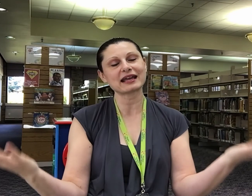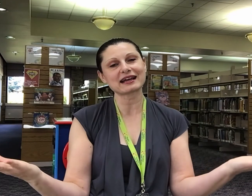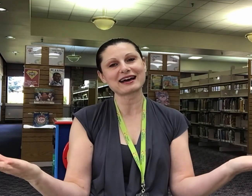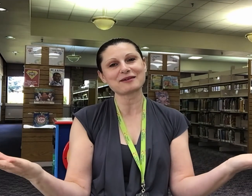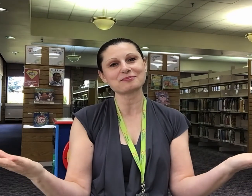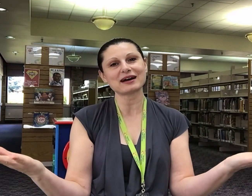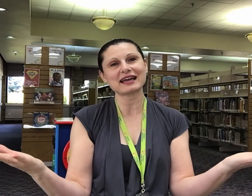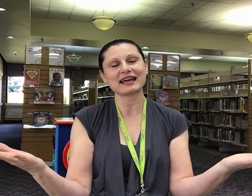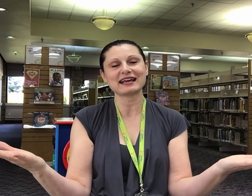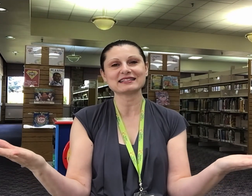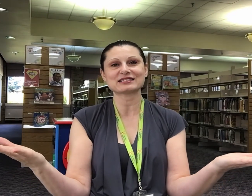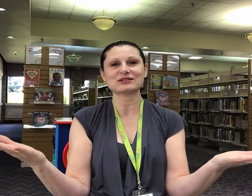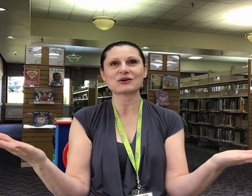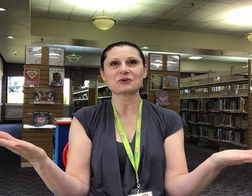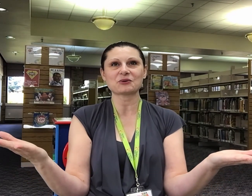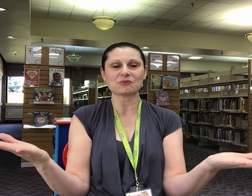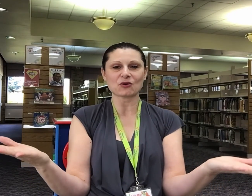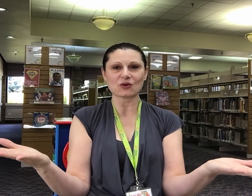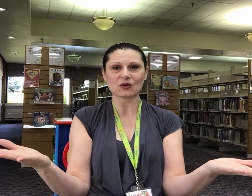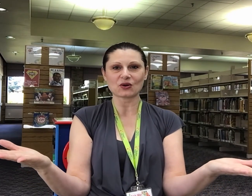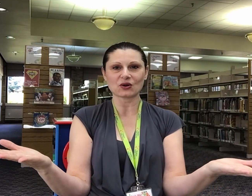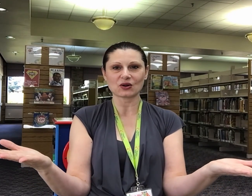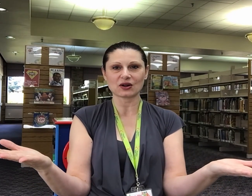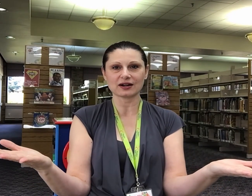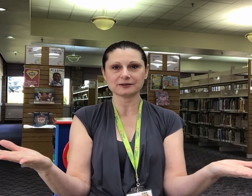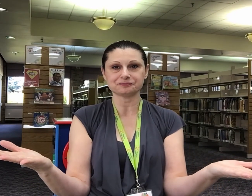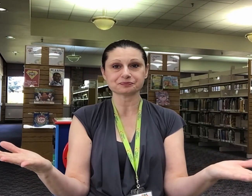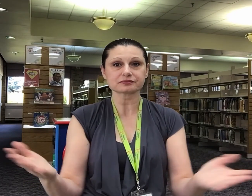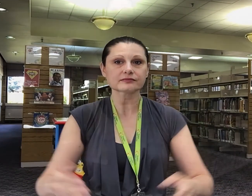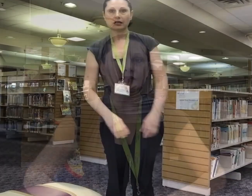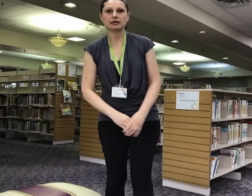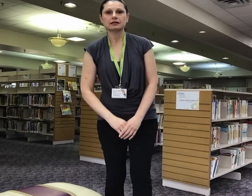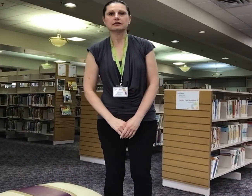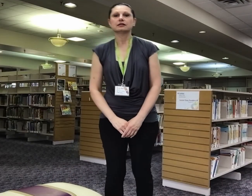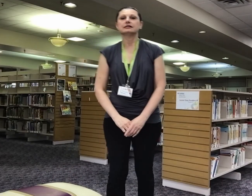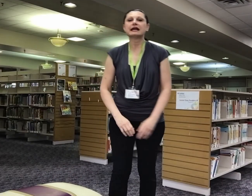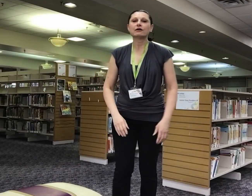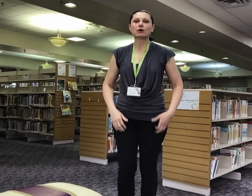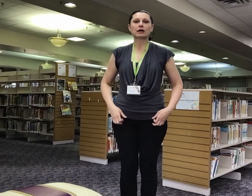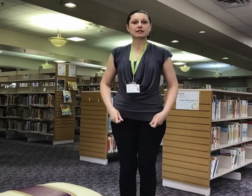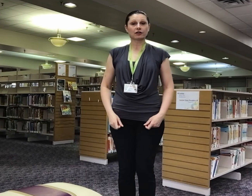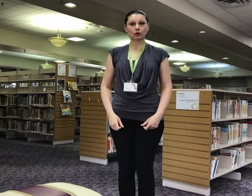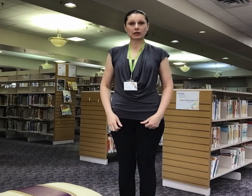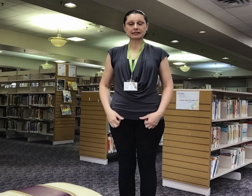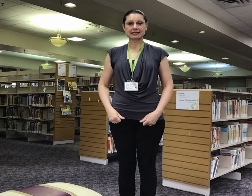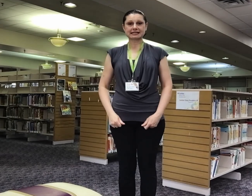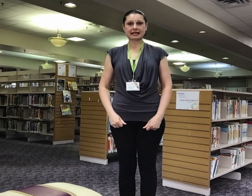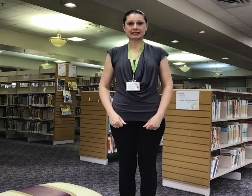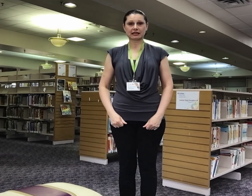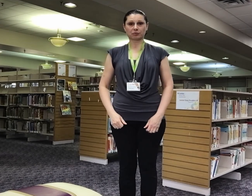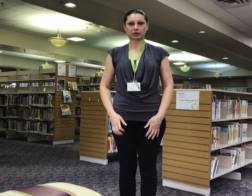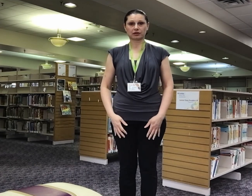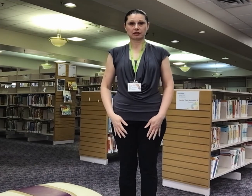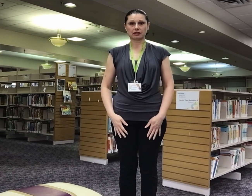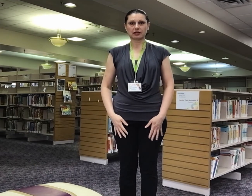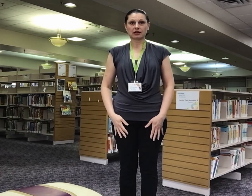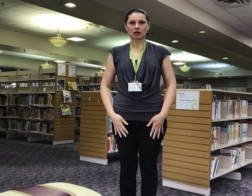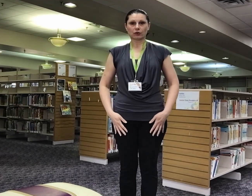wake up my hands no more. Now I want everyone to stand up. We're